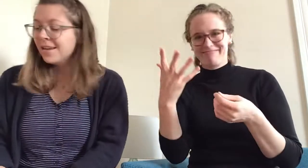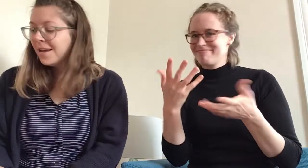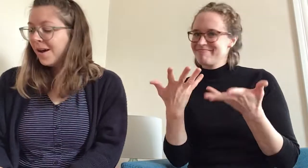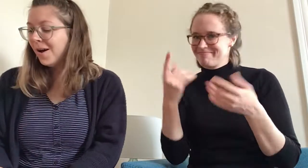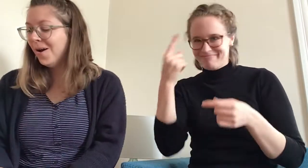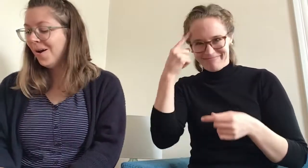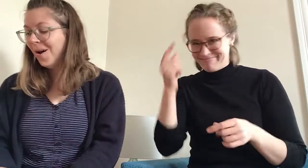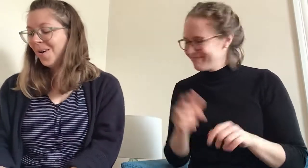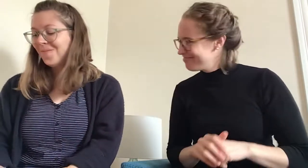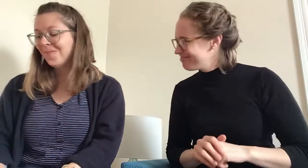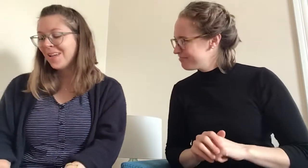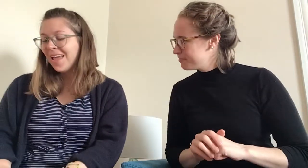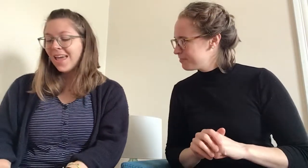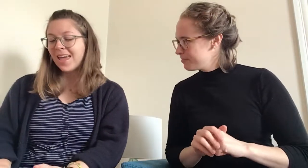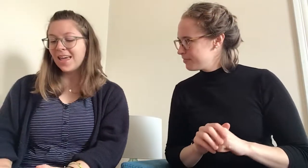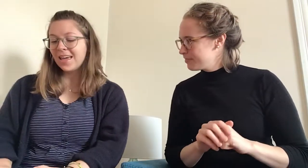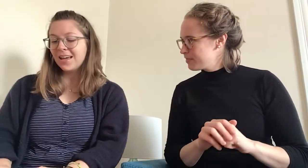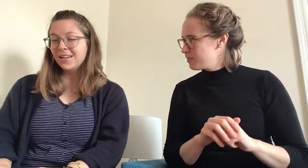think.